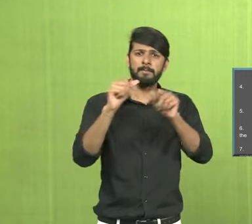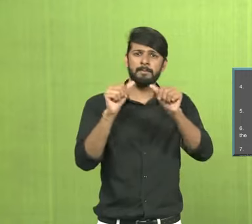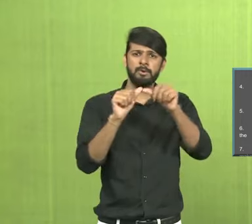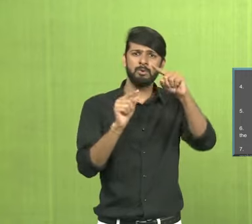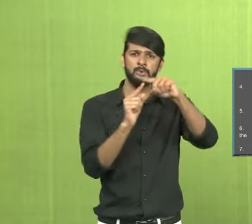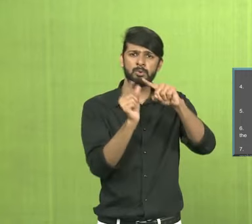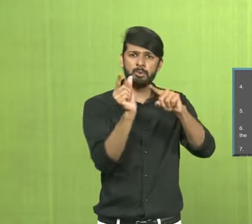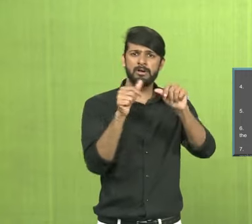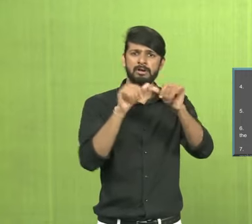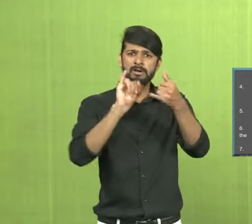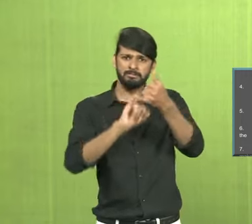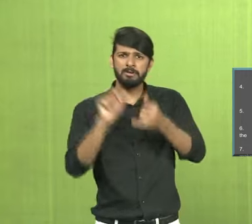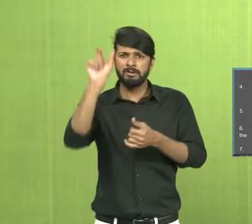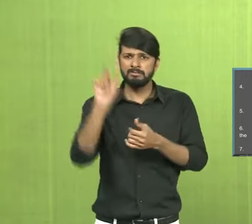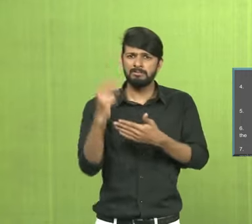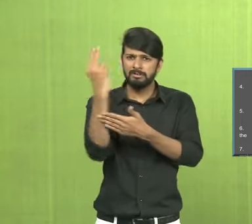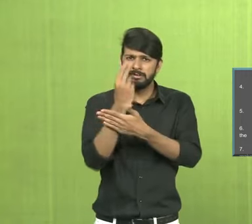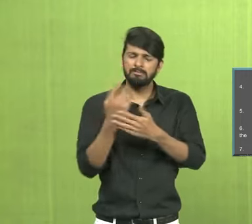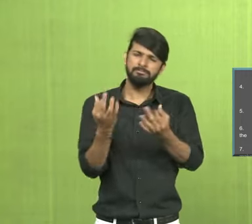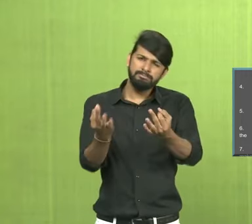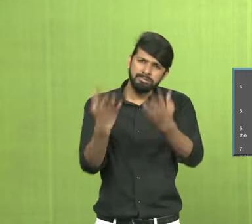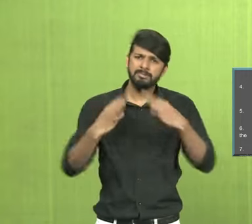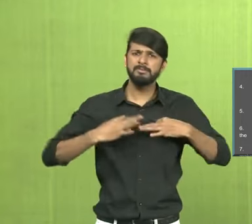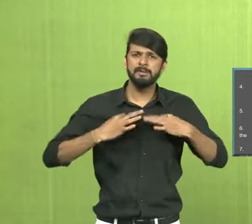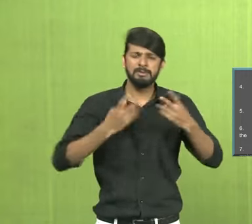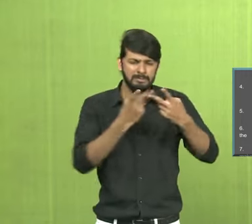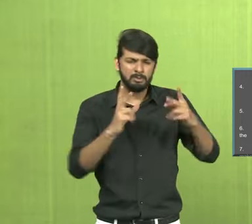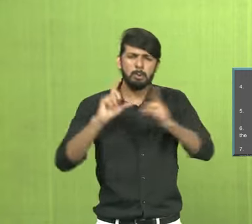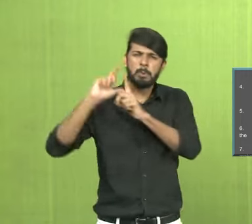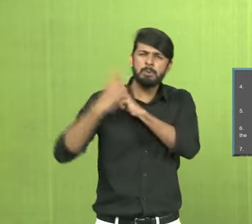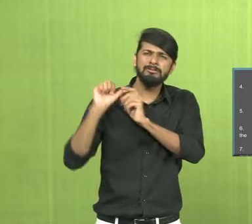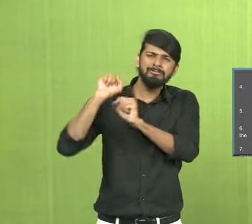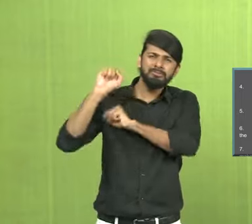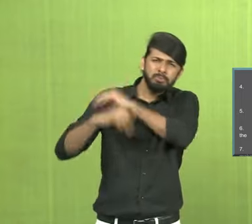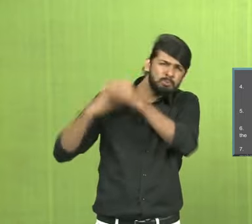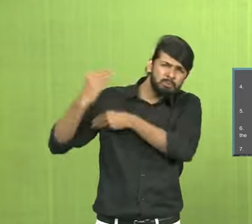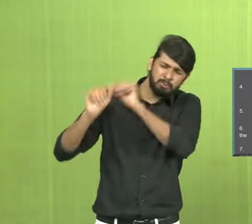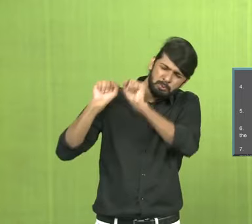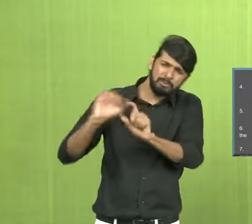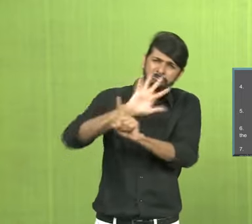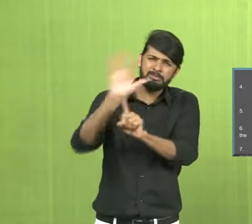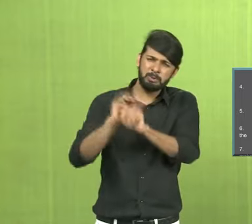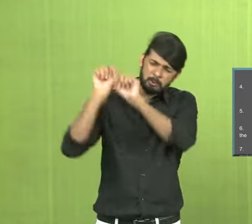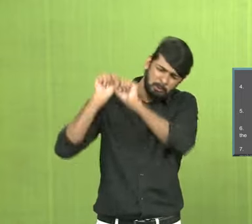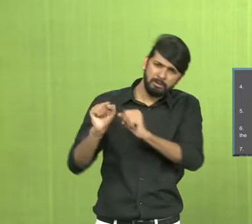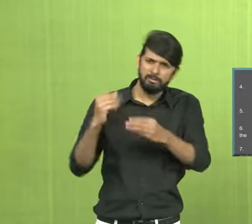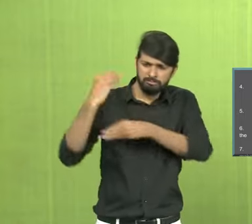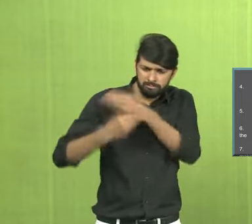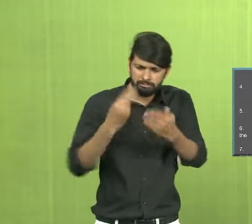still kept alive by the Patuas, who are the traditional Kalighat painters, and they have